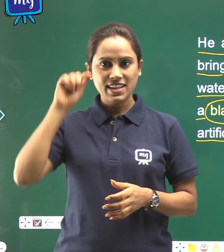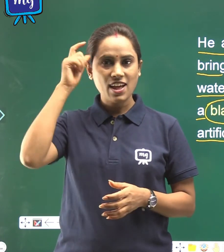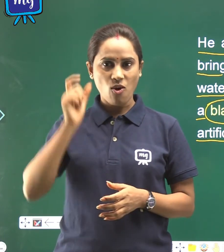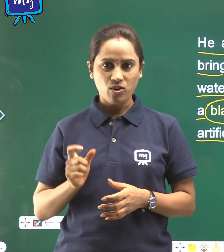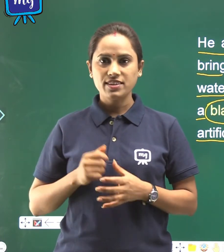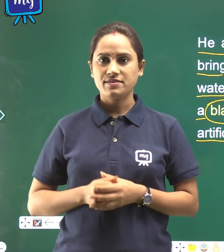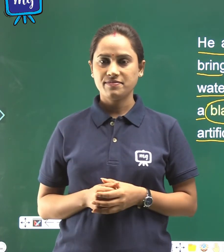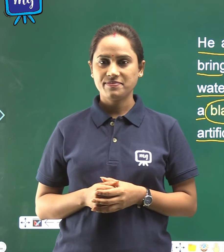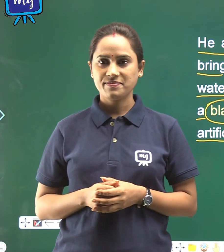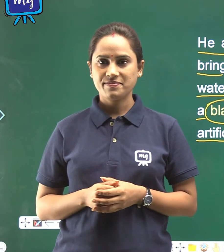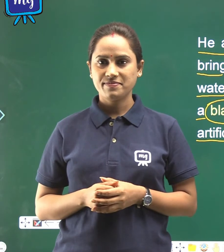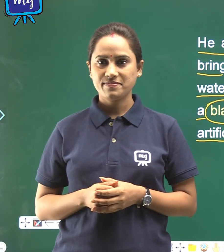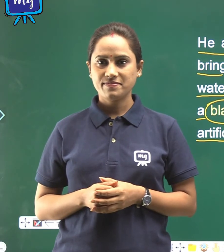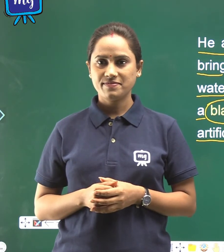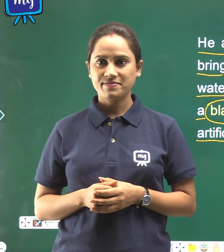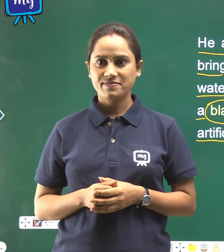hot,